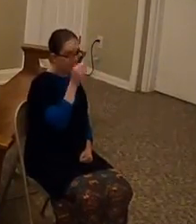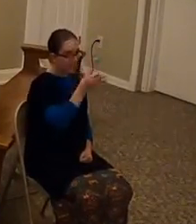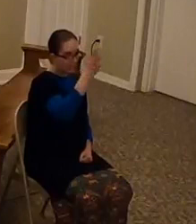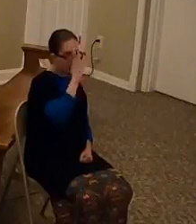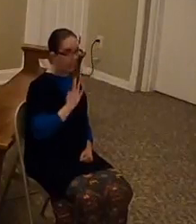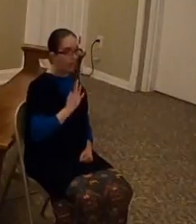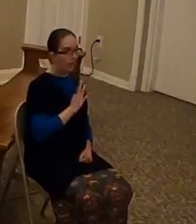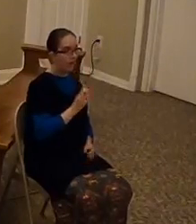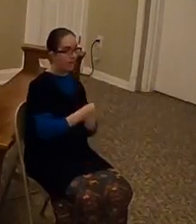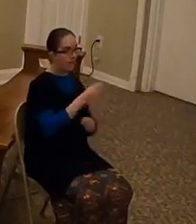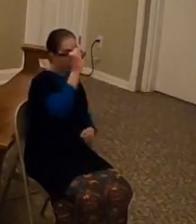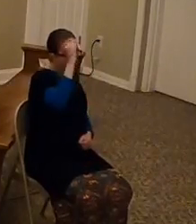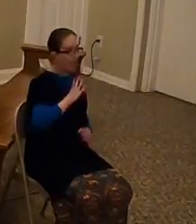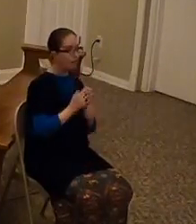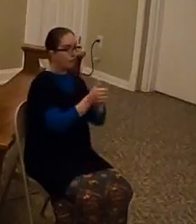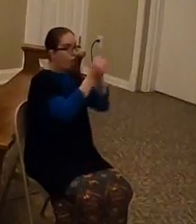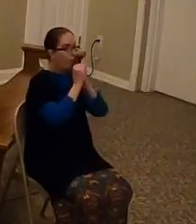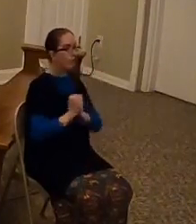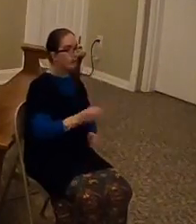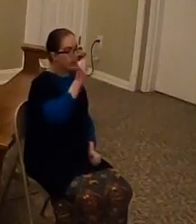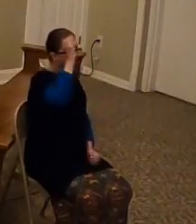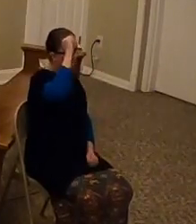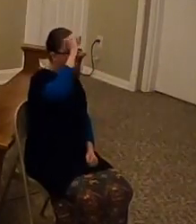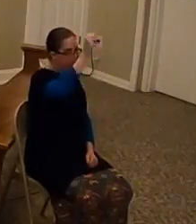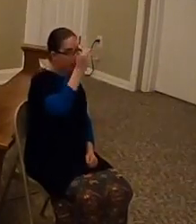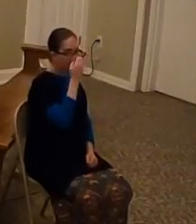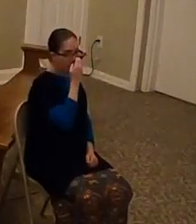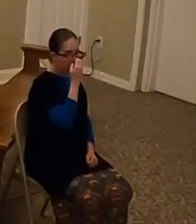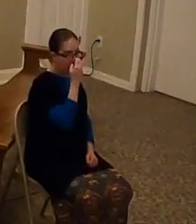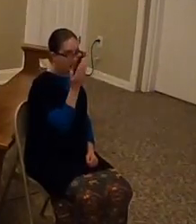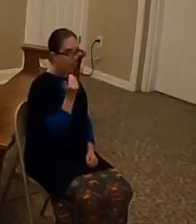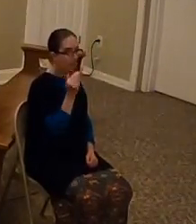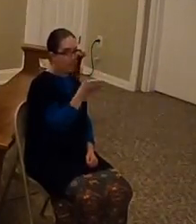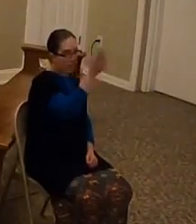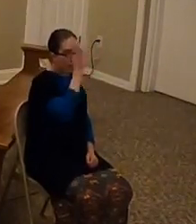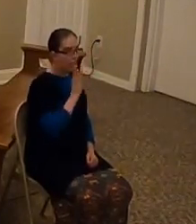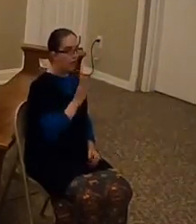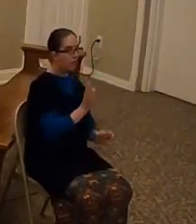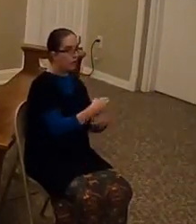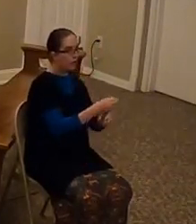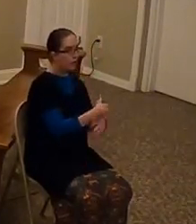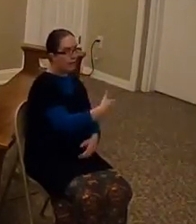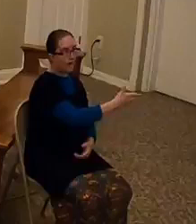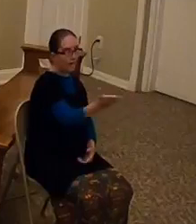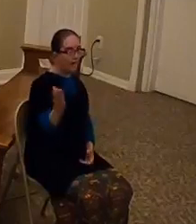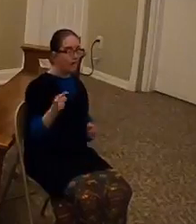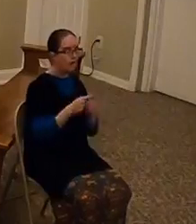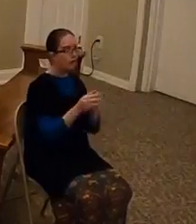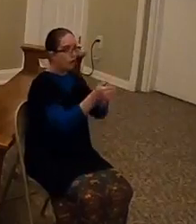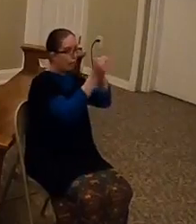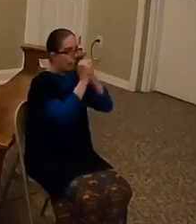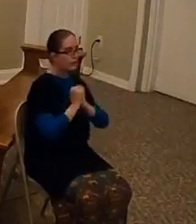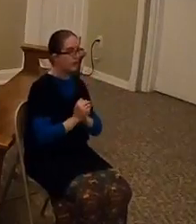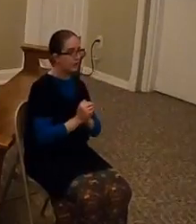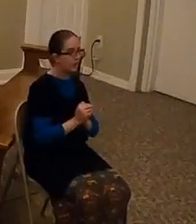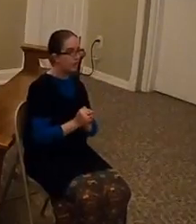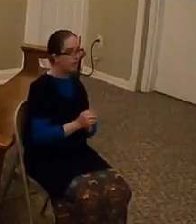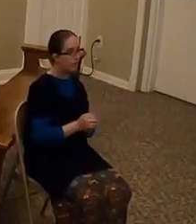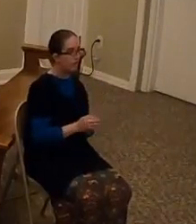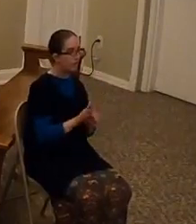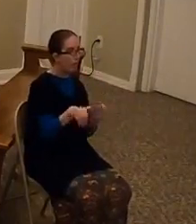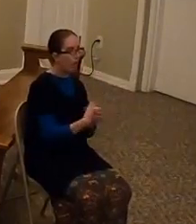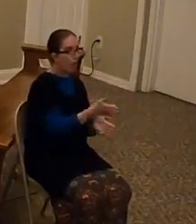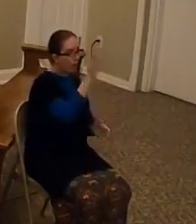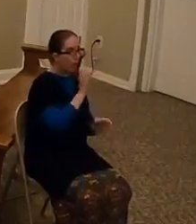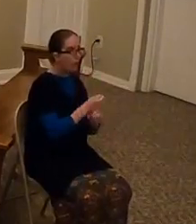man to worship him. Amen. Hallelujah. Oh, come on. God created us to worship. God, that's